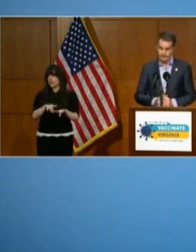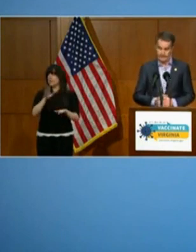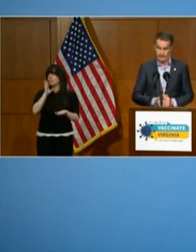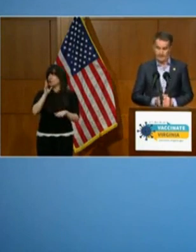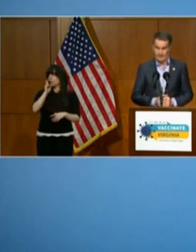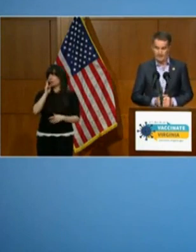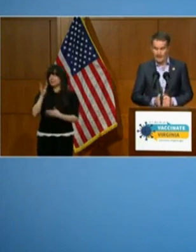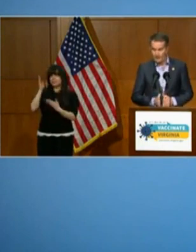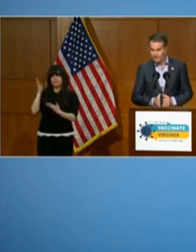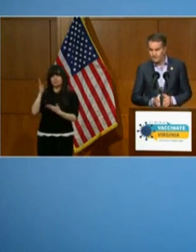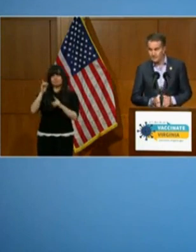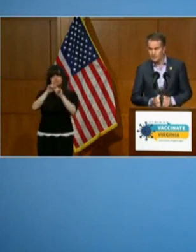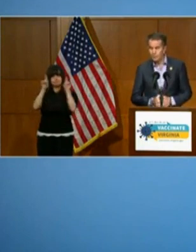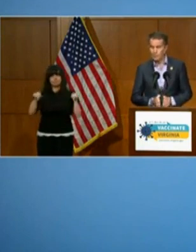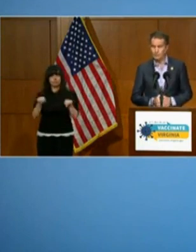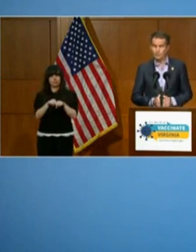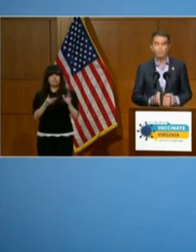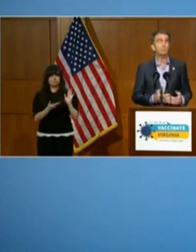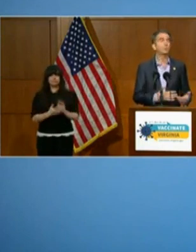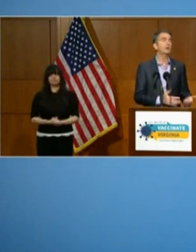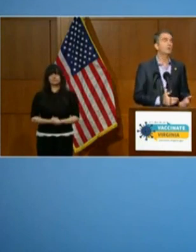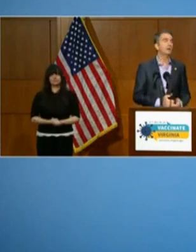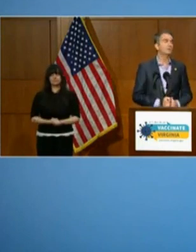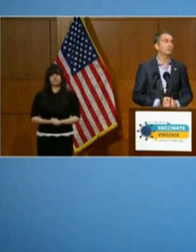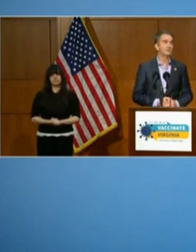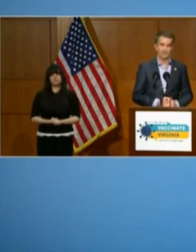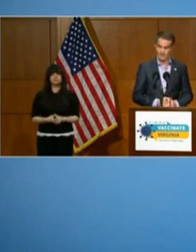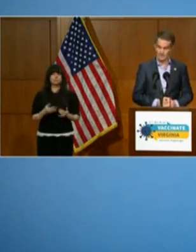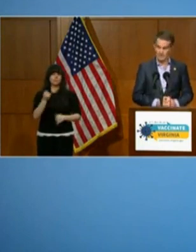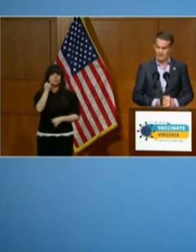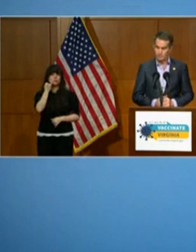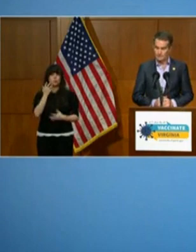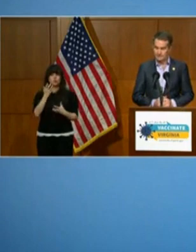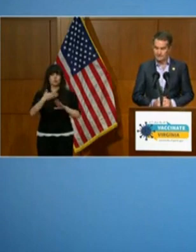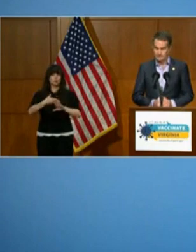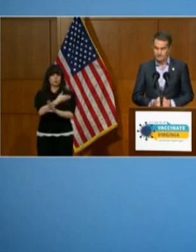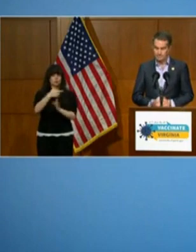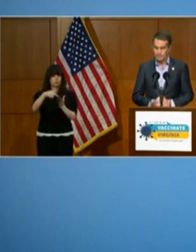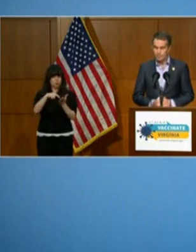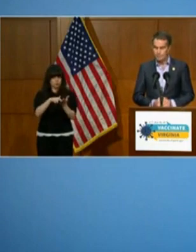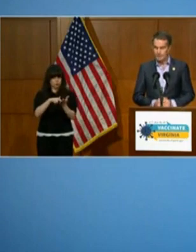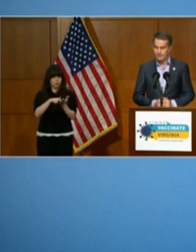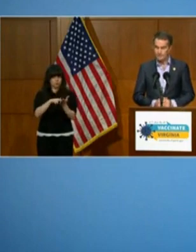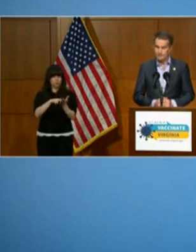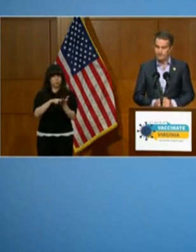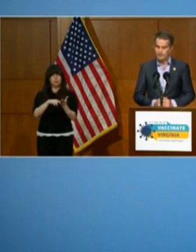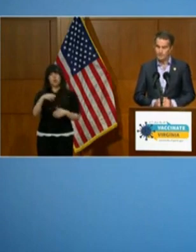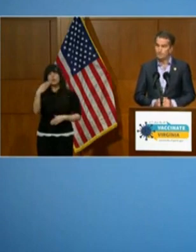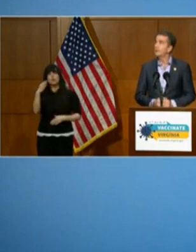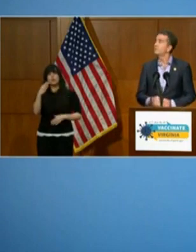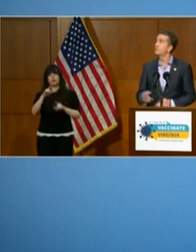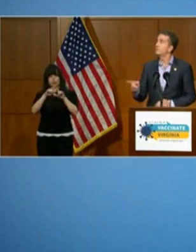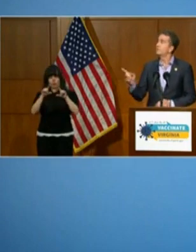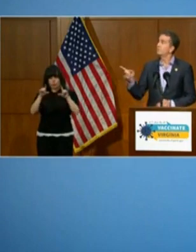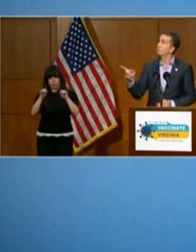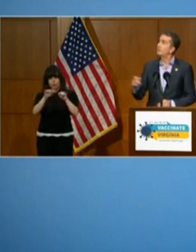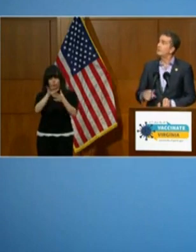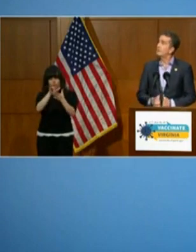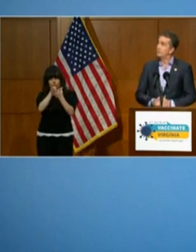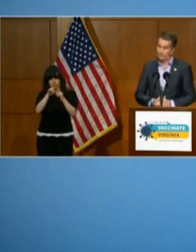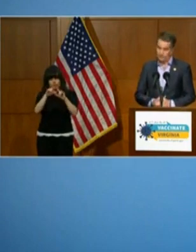get. Now, let's say you want to pre-register. You click the blue button in the middle that